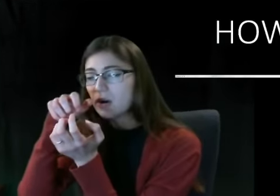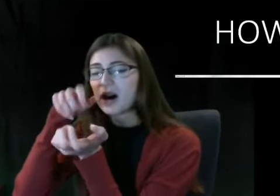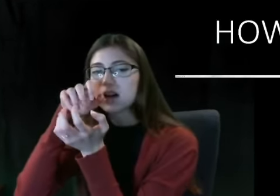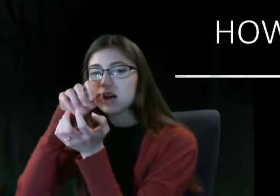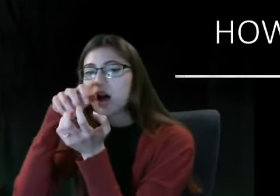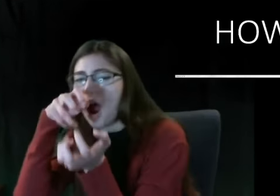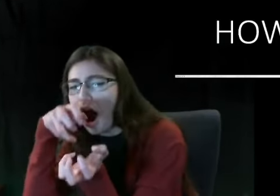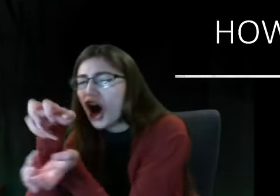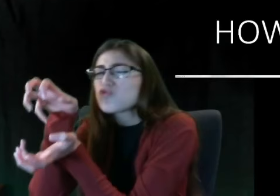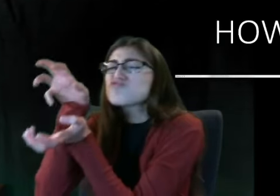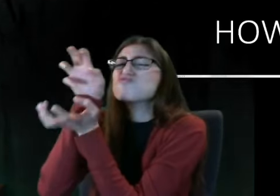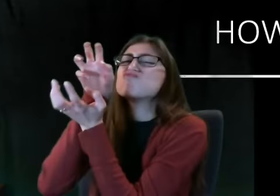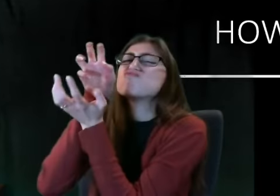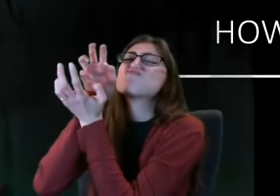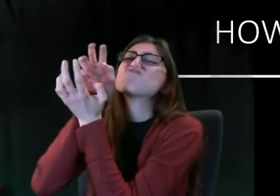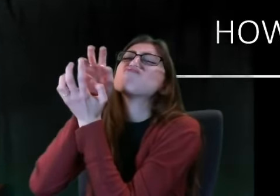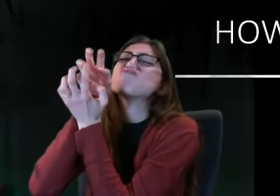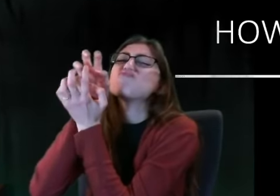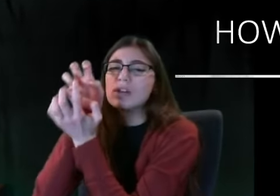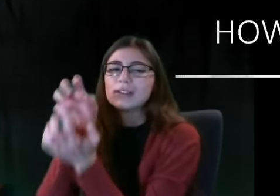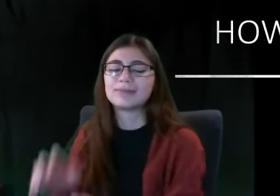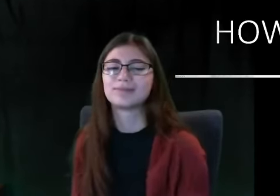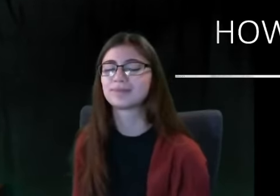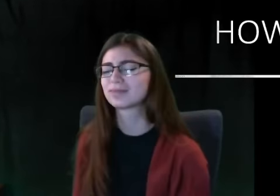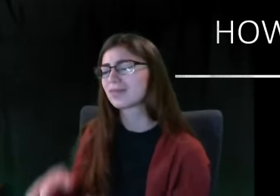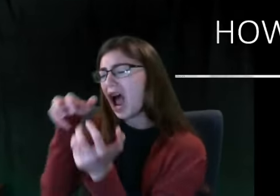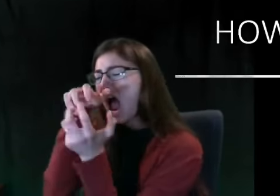ah, ooh.